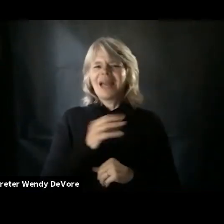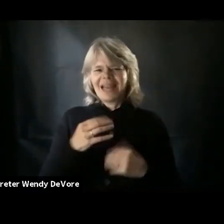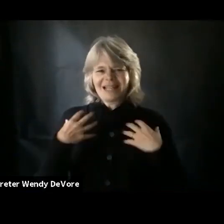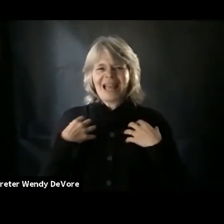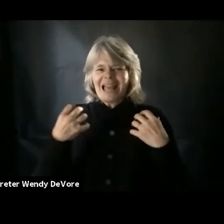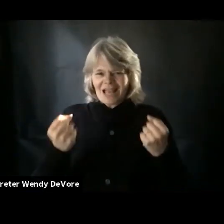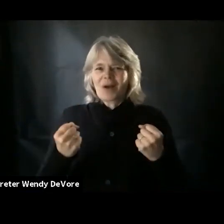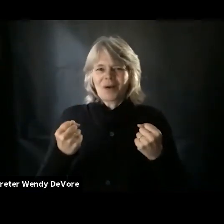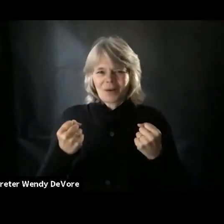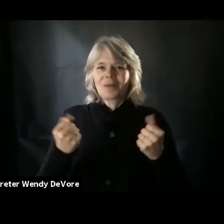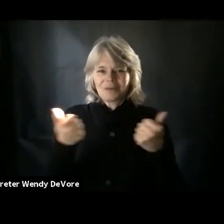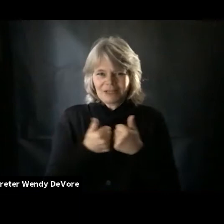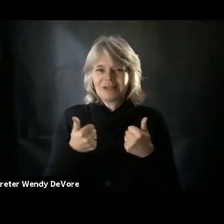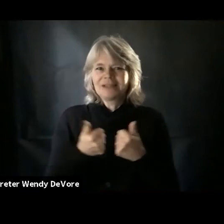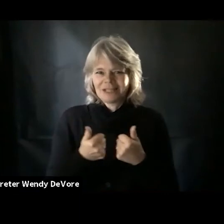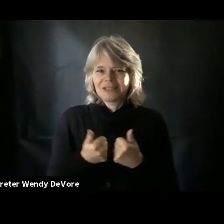health challenges.